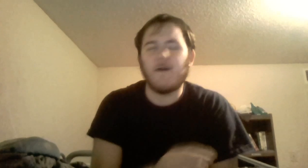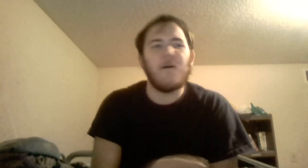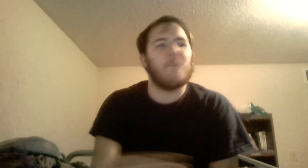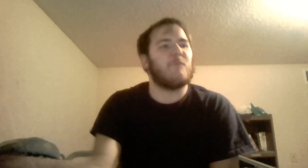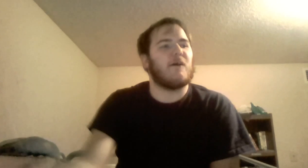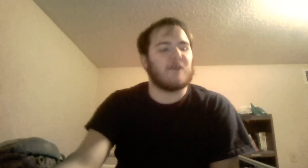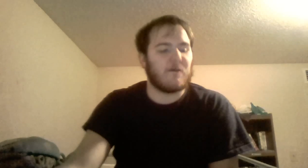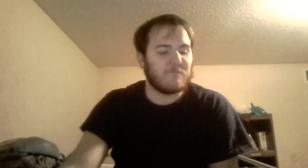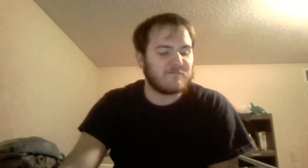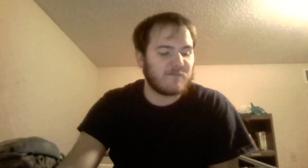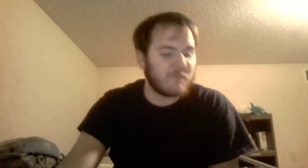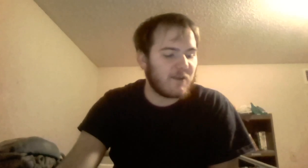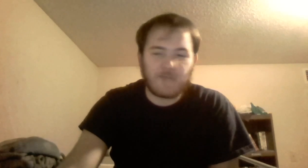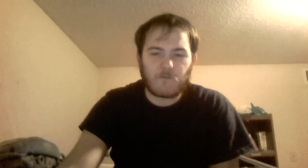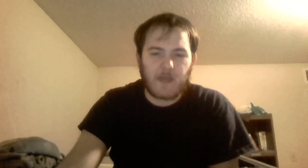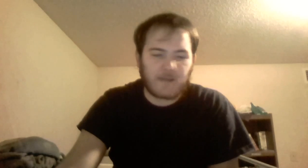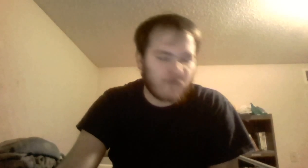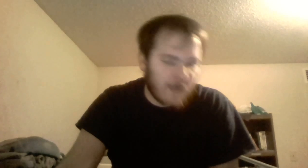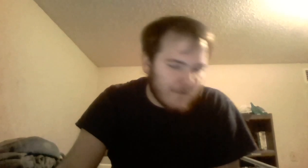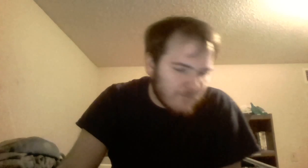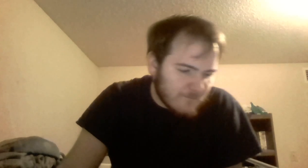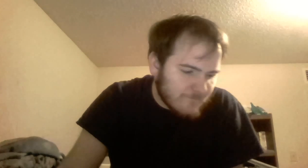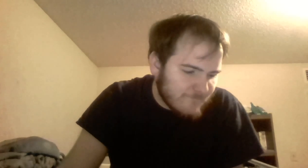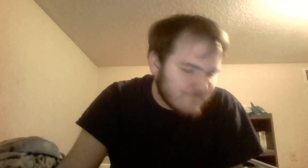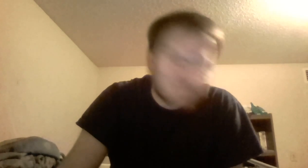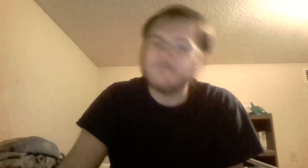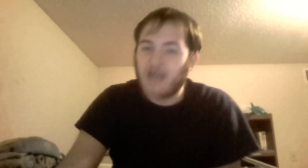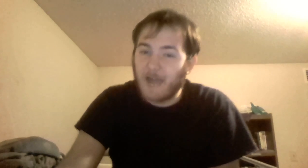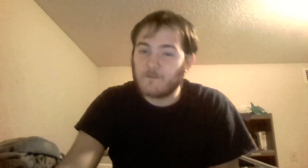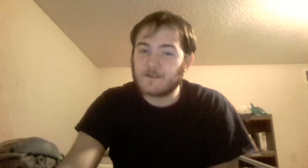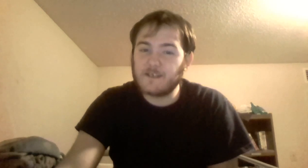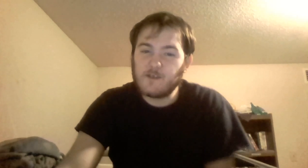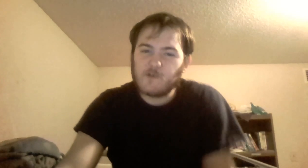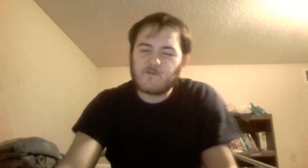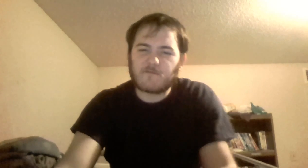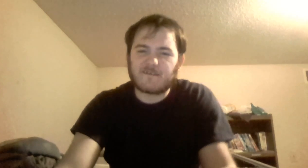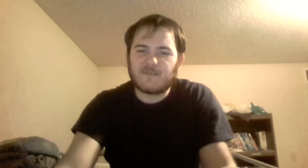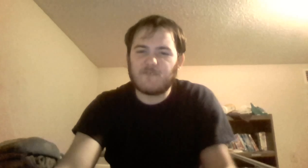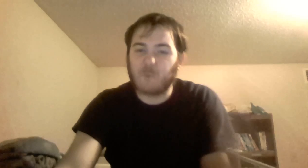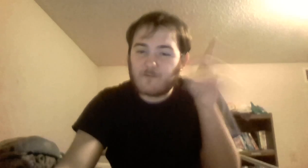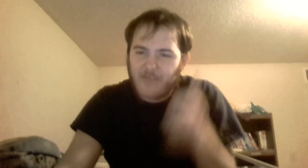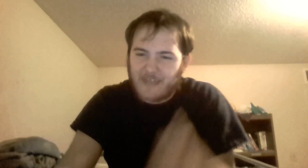but um, should be good either way, so I will, I will see you with my shitty phone then.